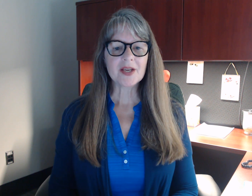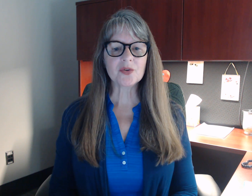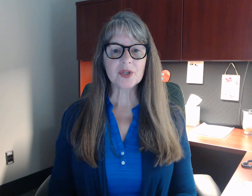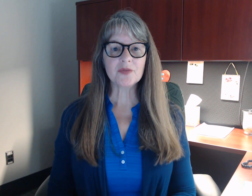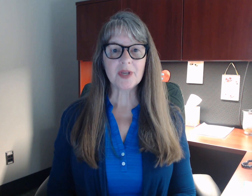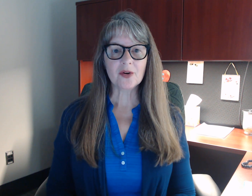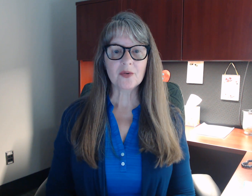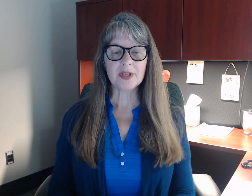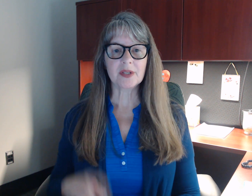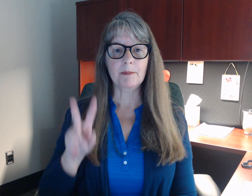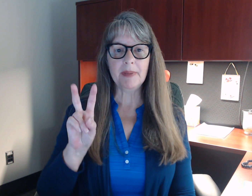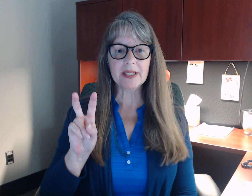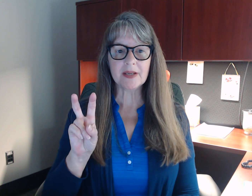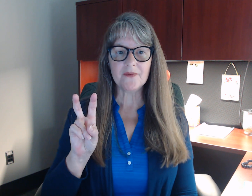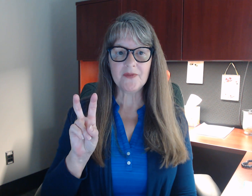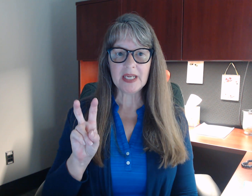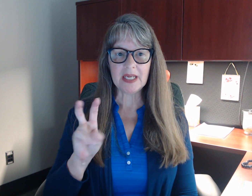So this video is the bent V.